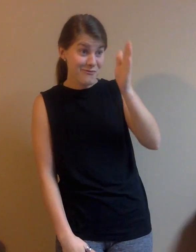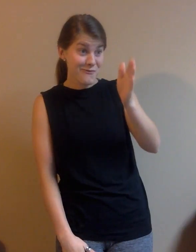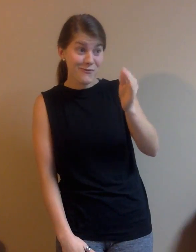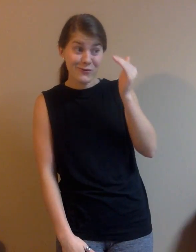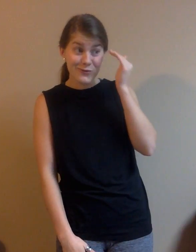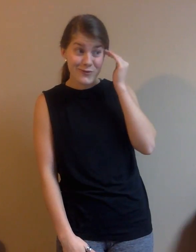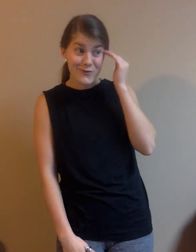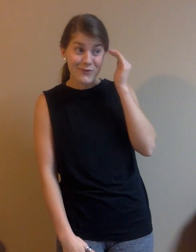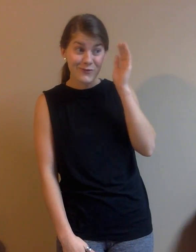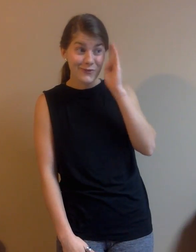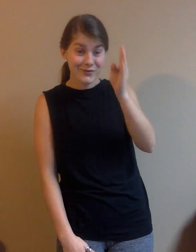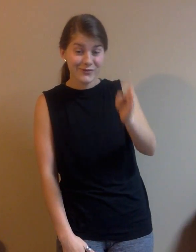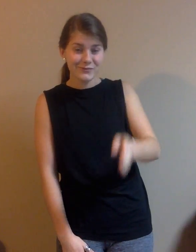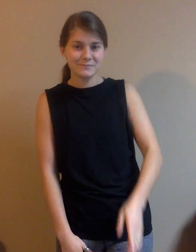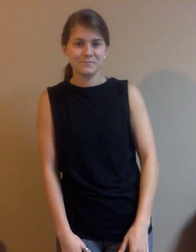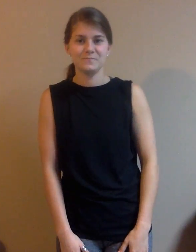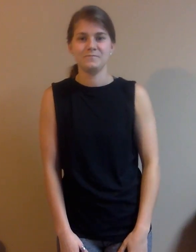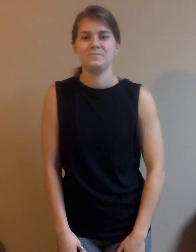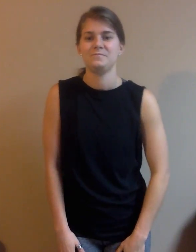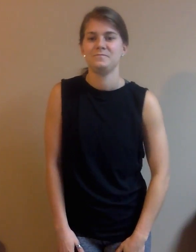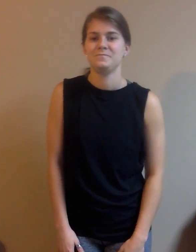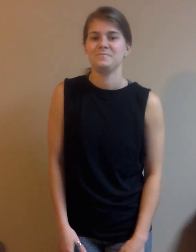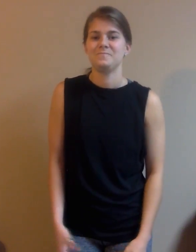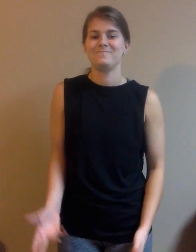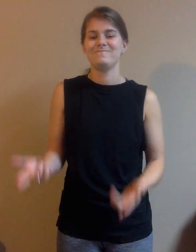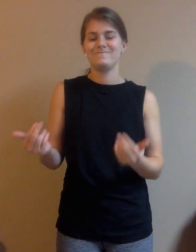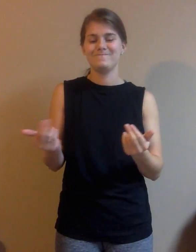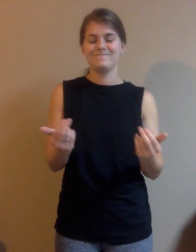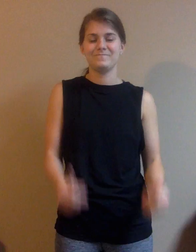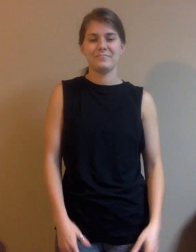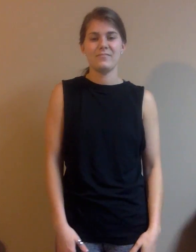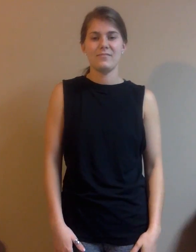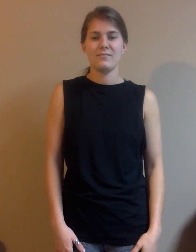When my son was four in England, actually he was four everywhere, to be honest. I mean,